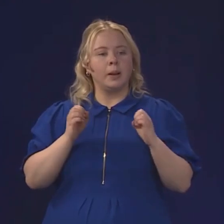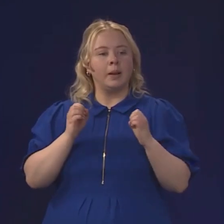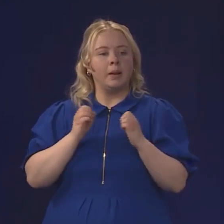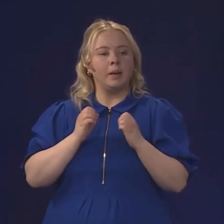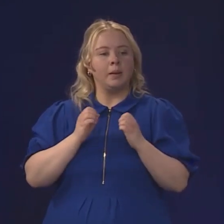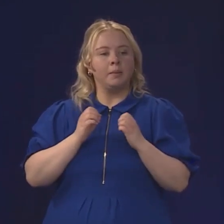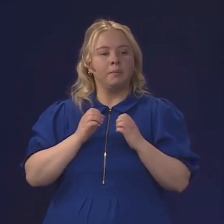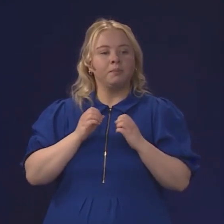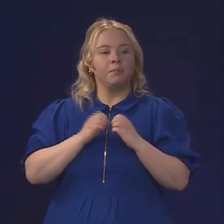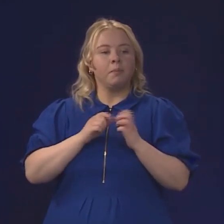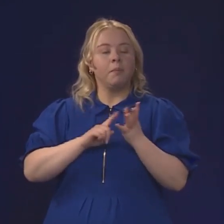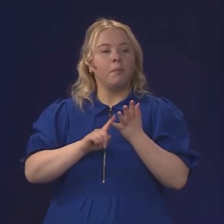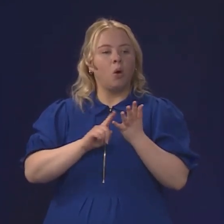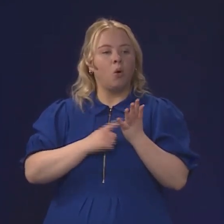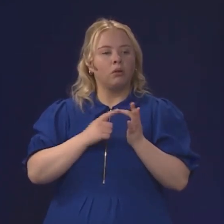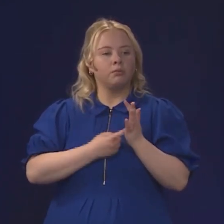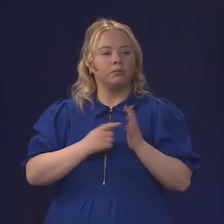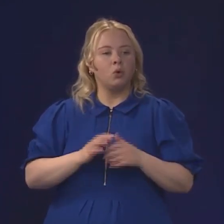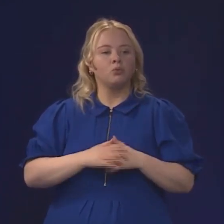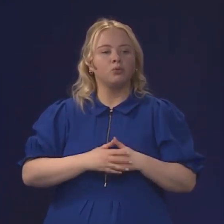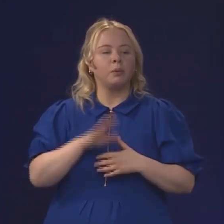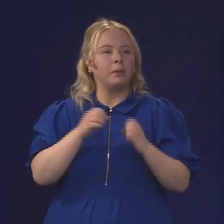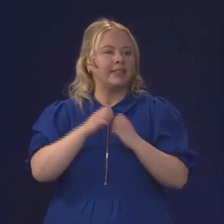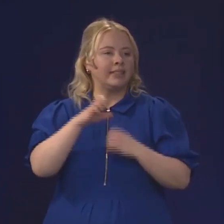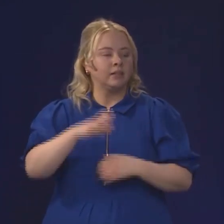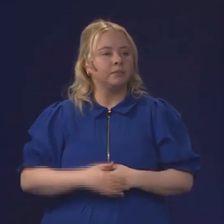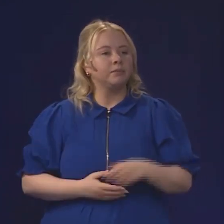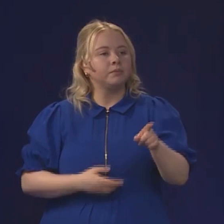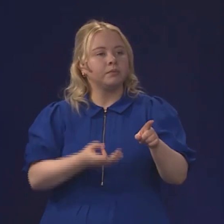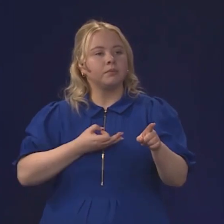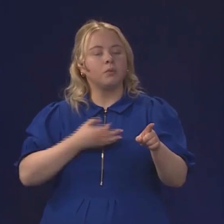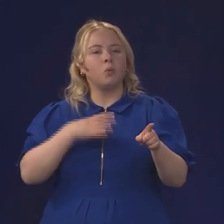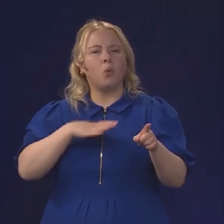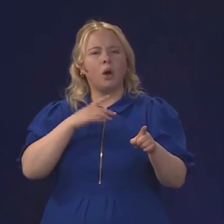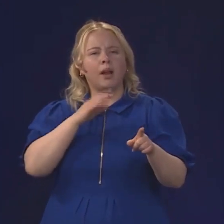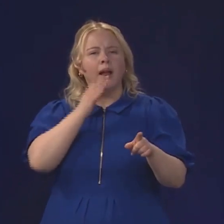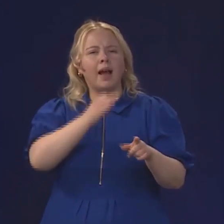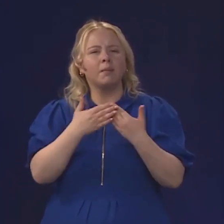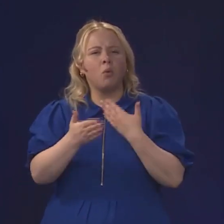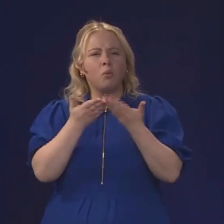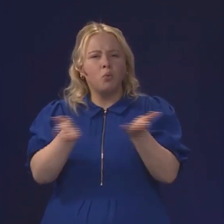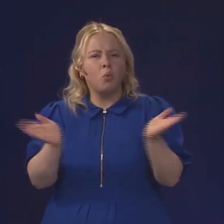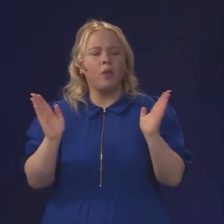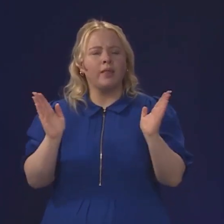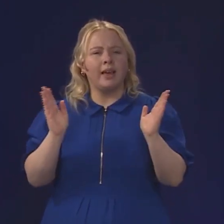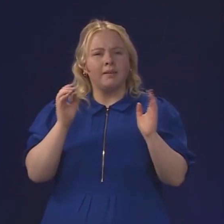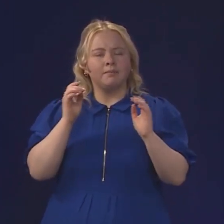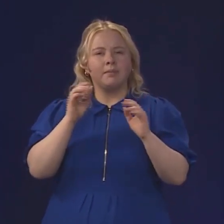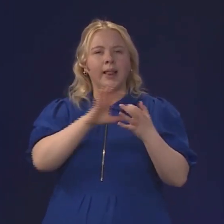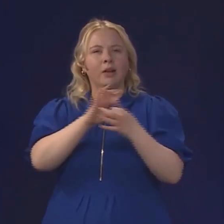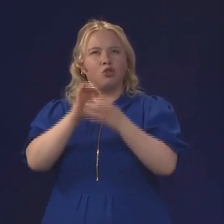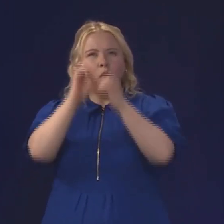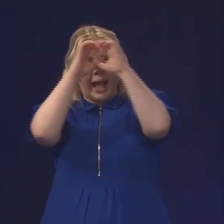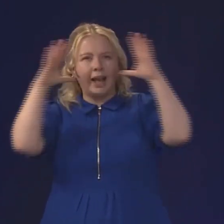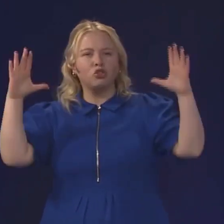First Minister, I wonder if I could ask you more broadly about the ideology here in terms of gender, because I'm